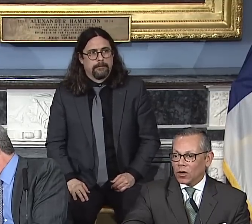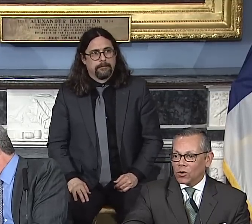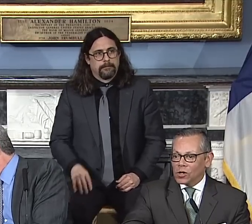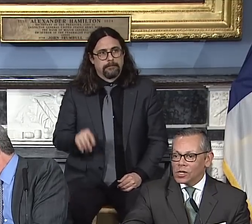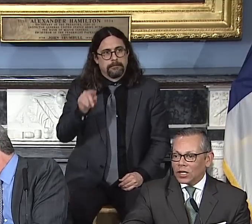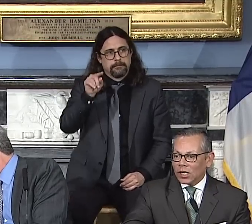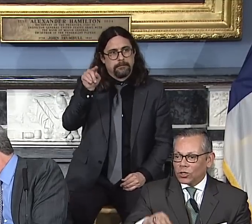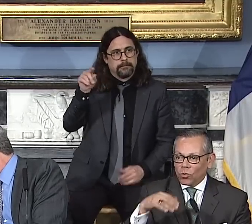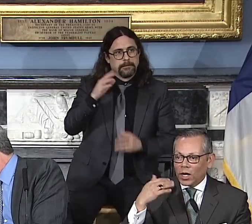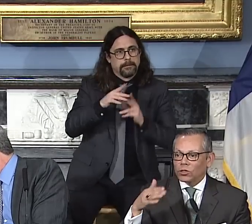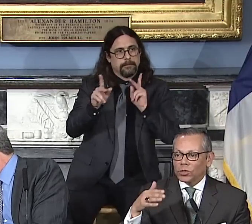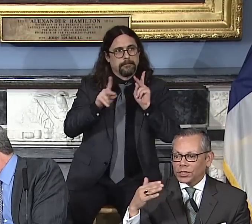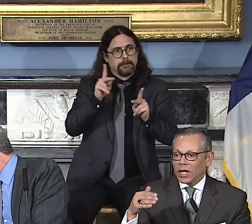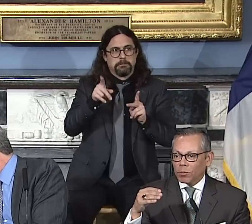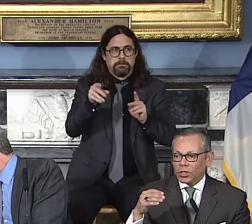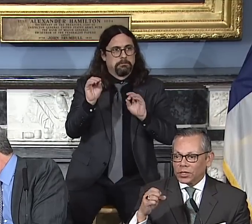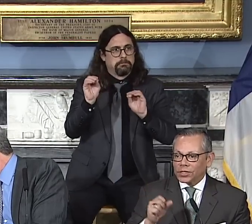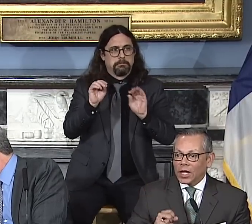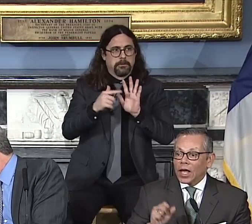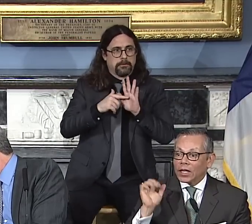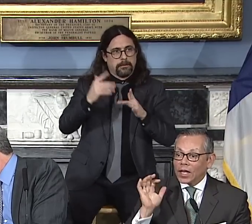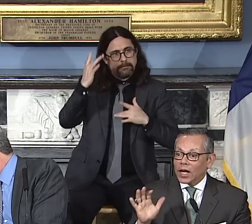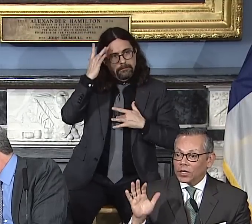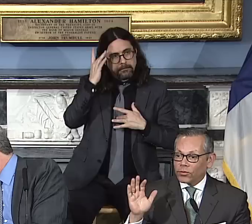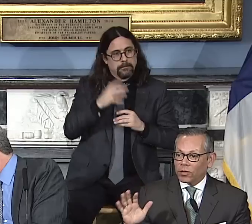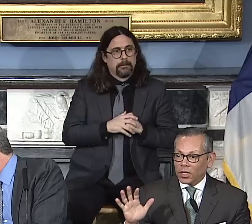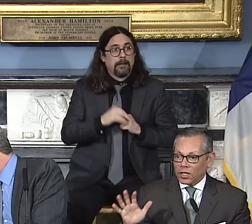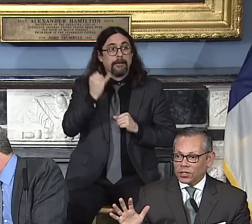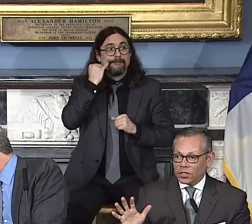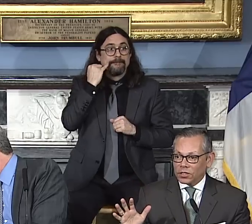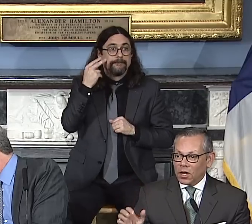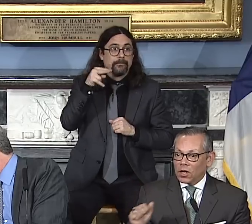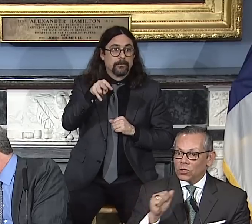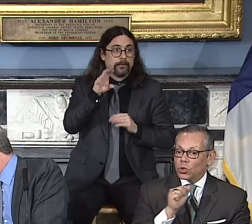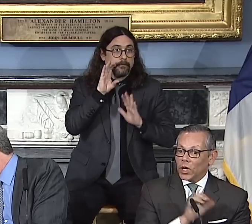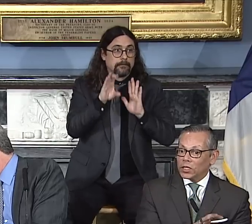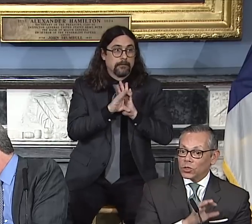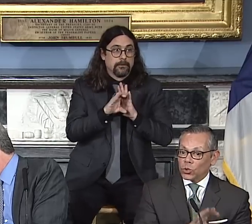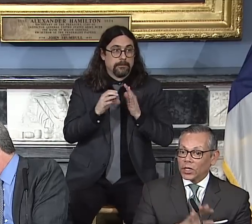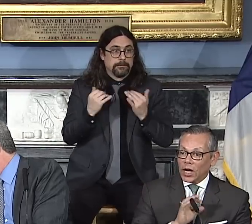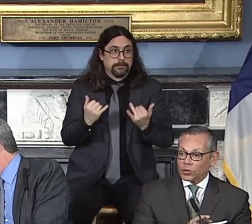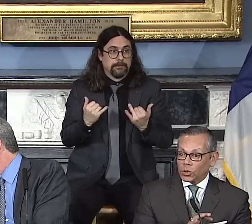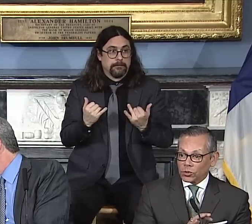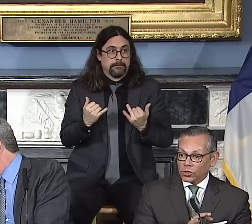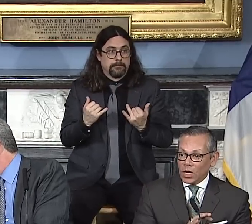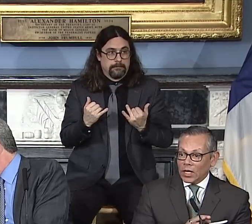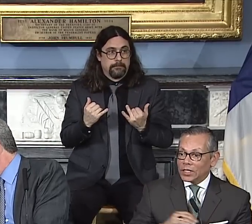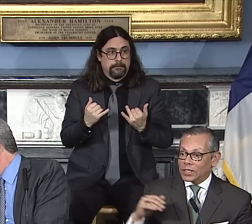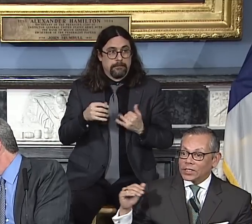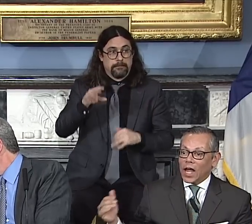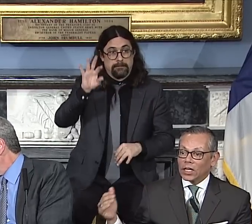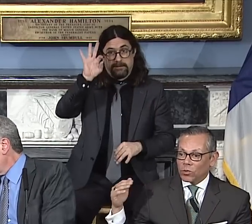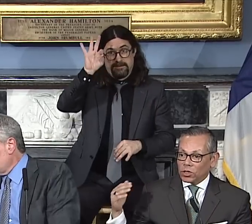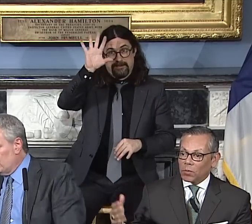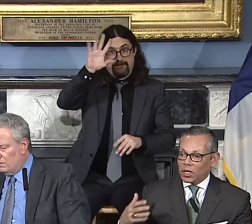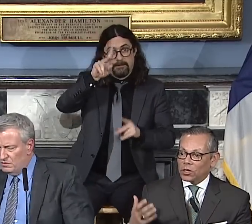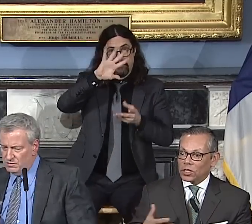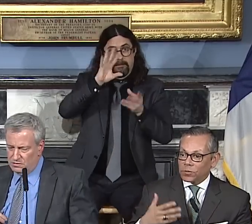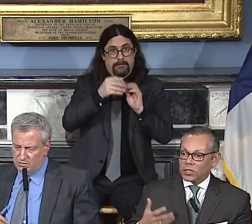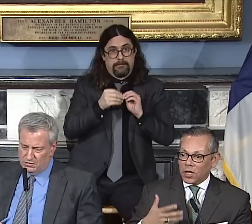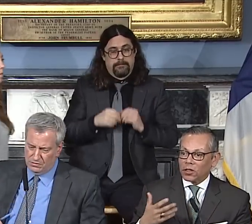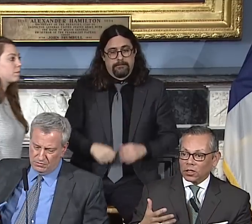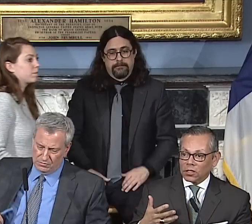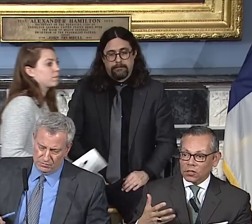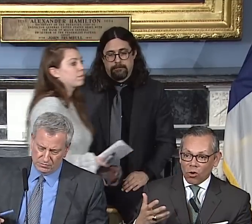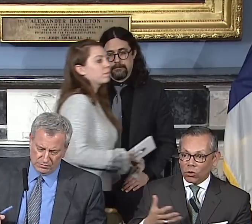right now, I don't want to escape this. 95 cases, 22 in hospitals is exactly what the mayor